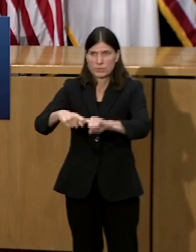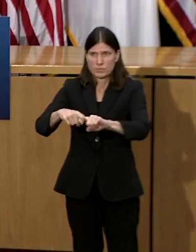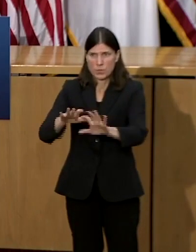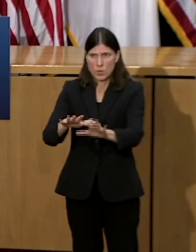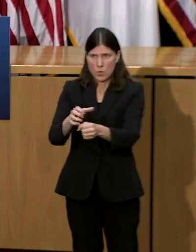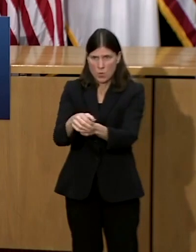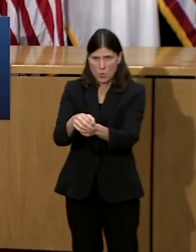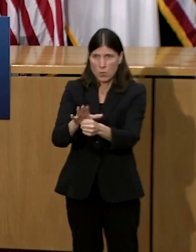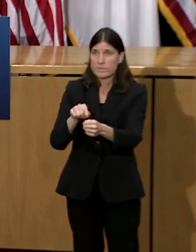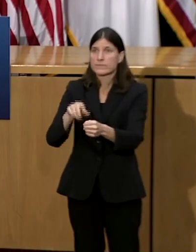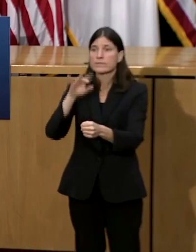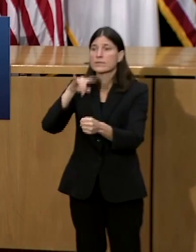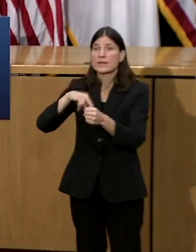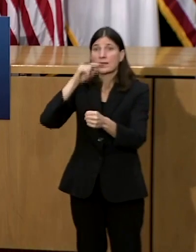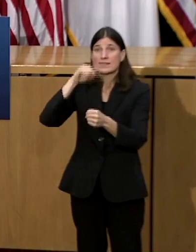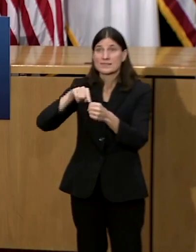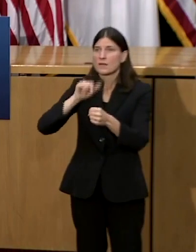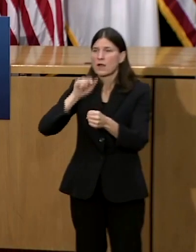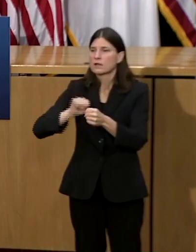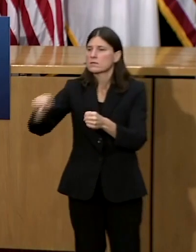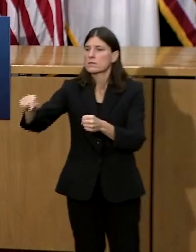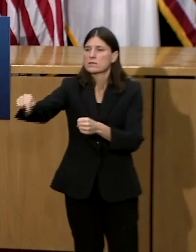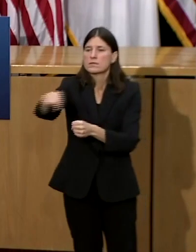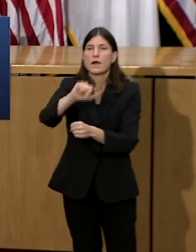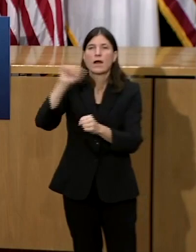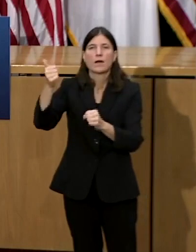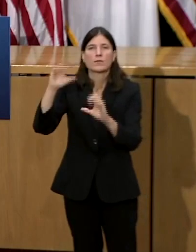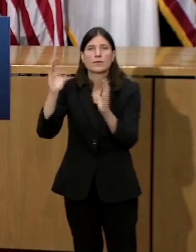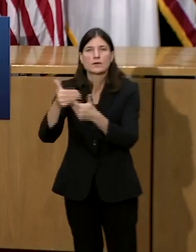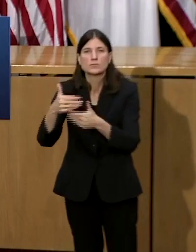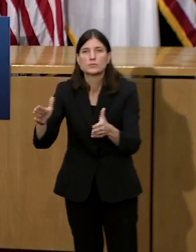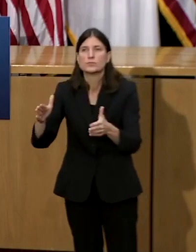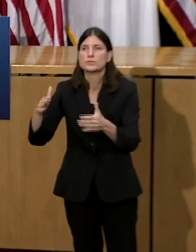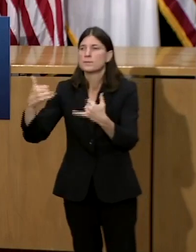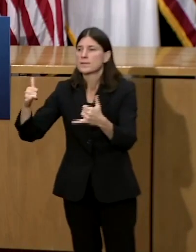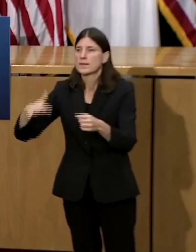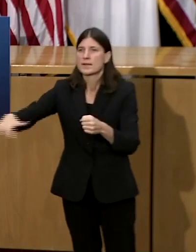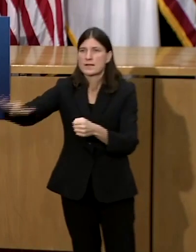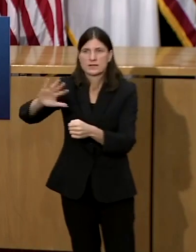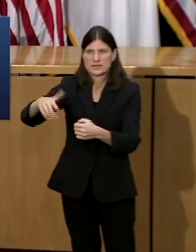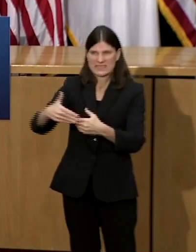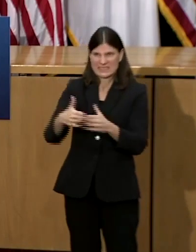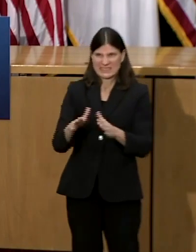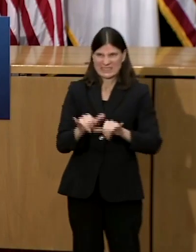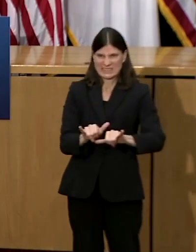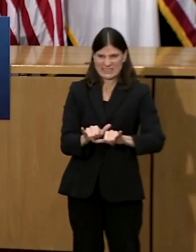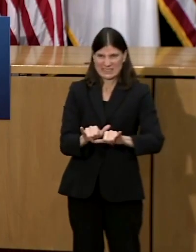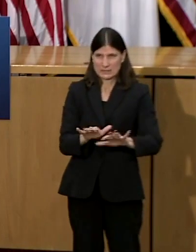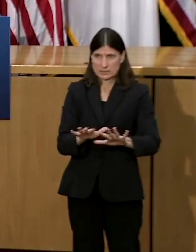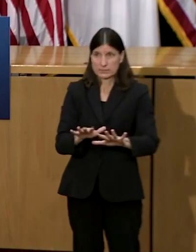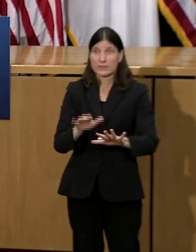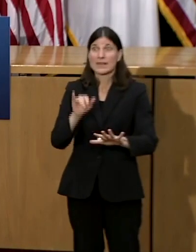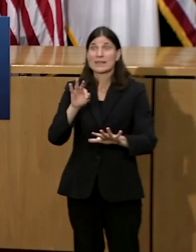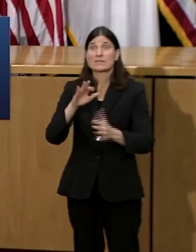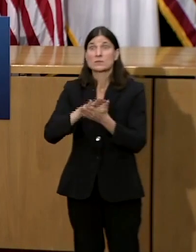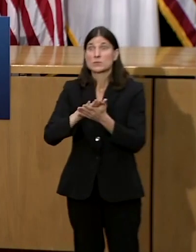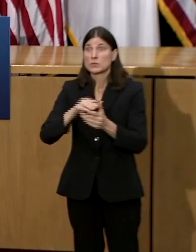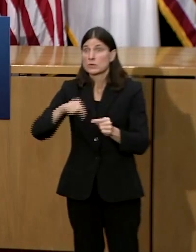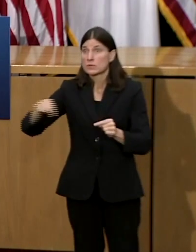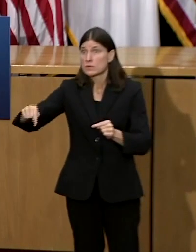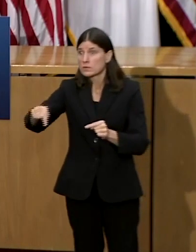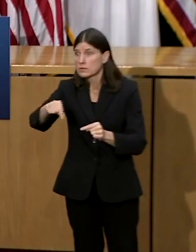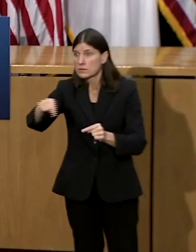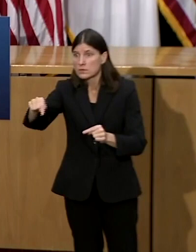provided access with the state's rapid response mobile testing resources in order to mitigate the spread. Districts and schools